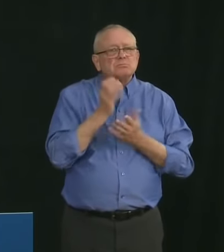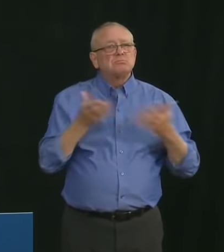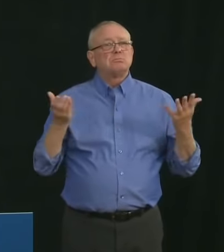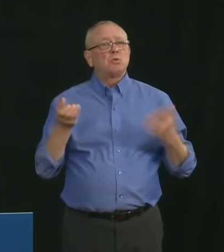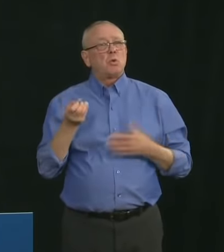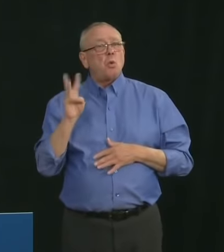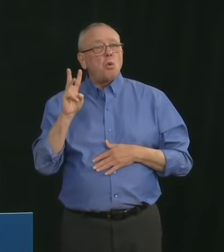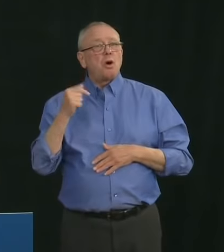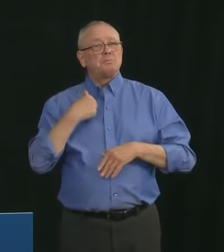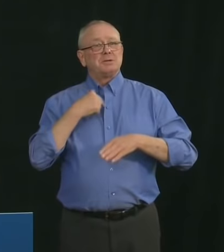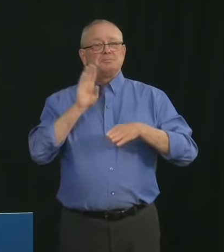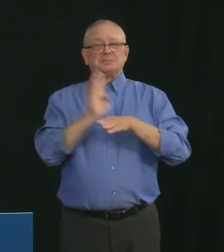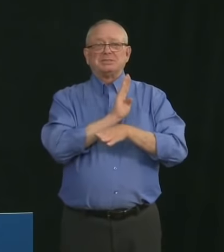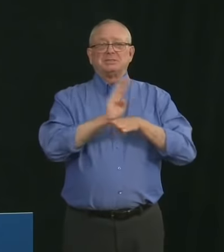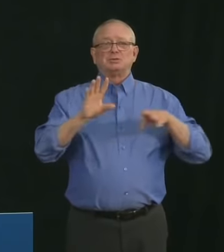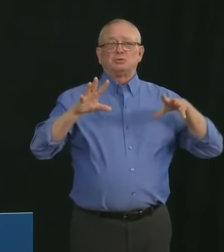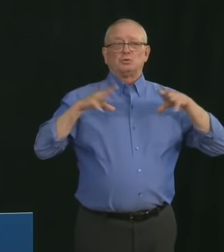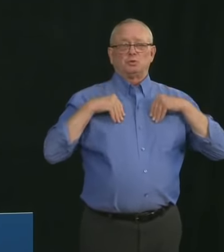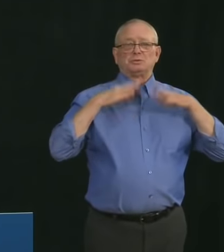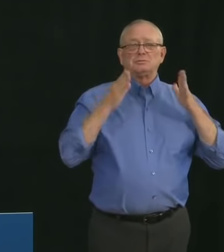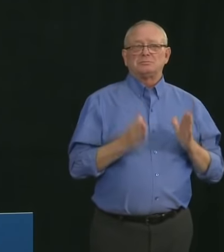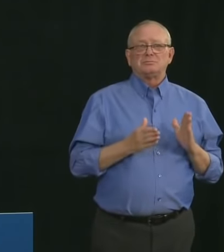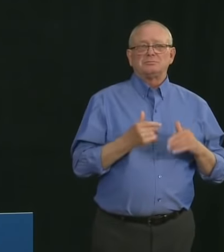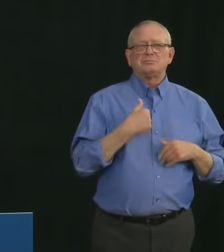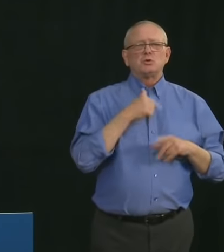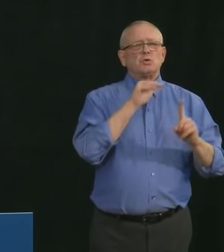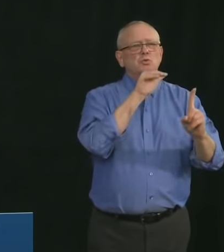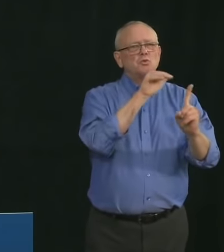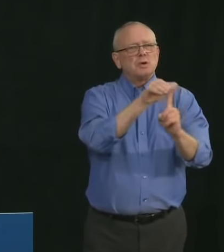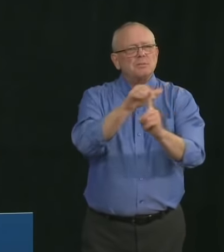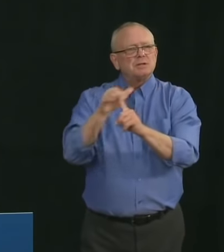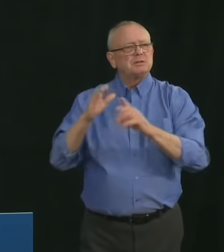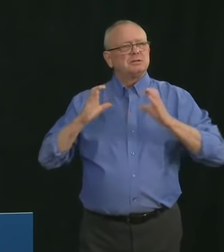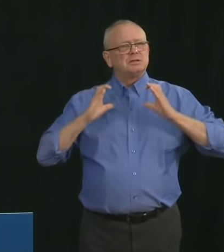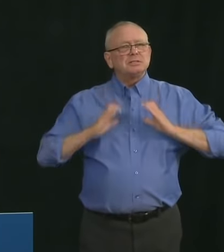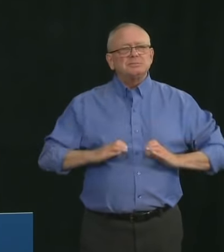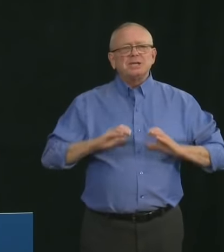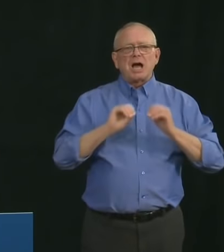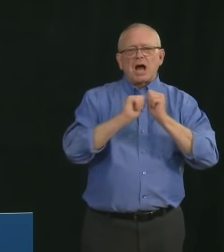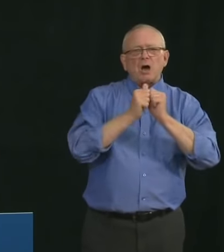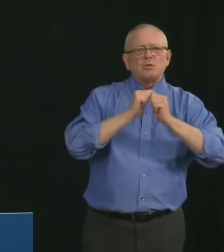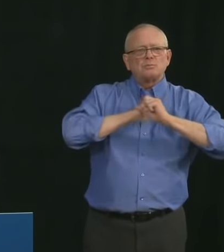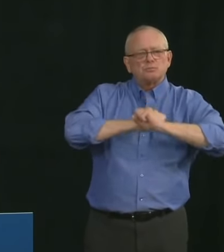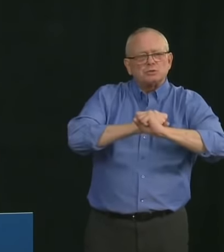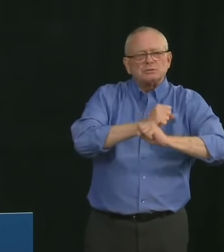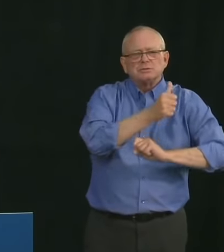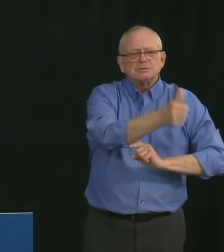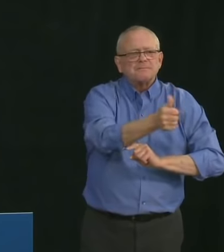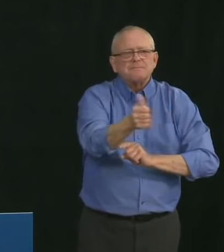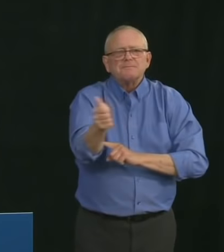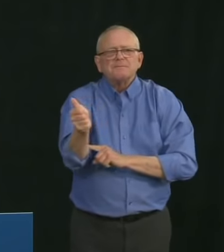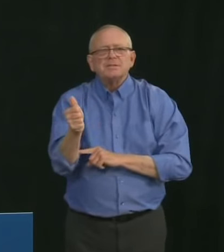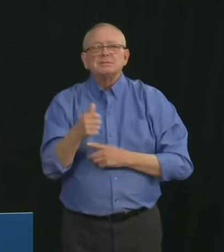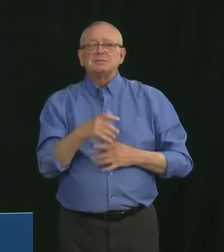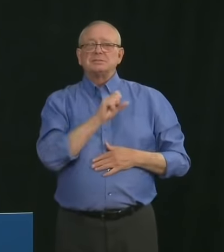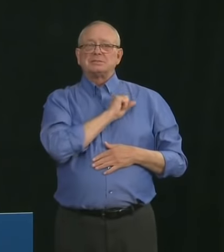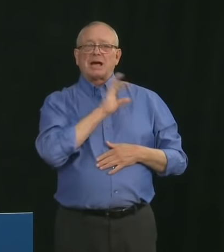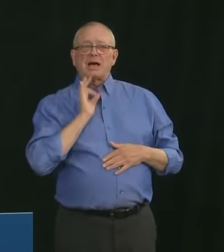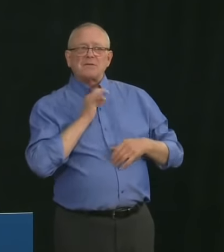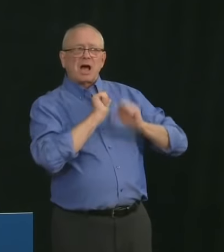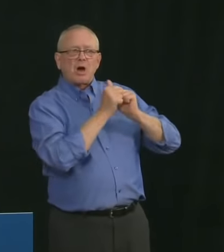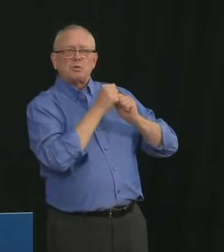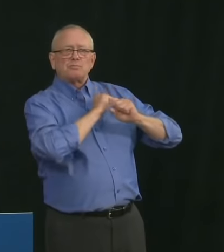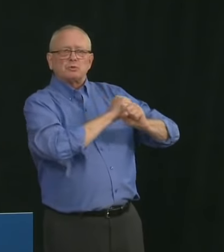them and how they can protect your staff. Promote the fact that everyone should get tested, even with